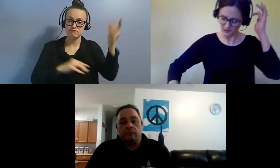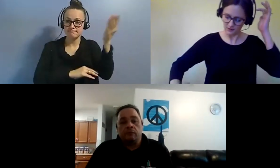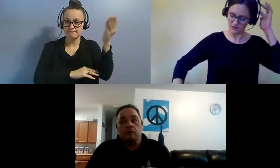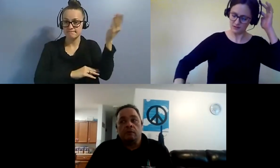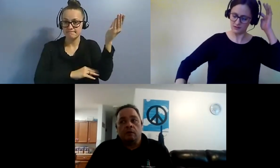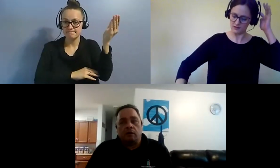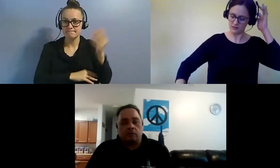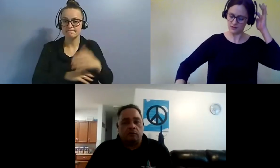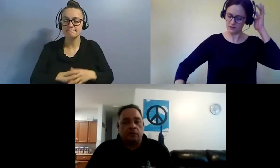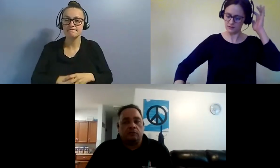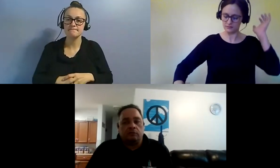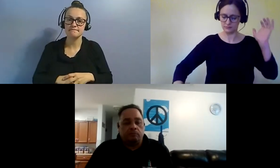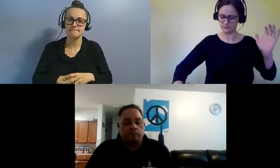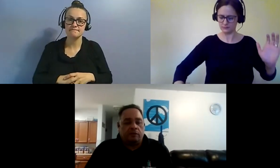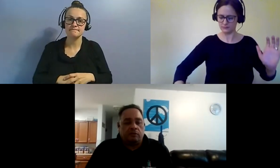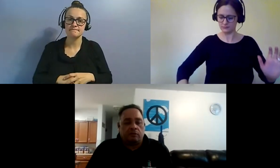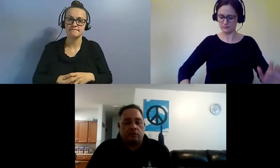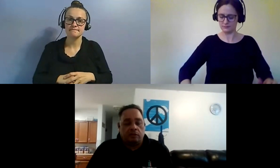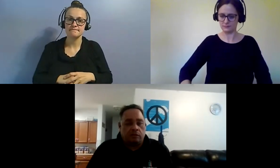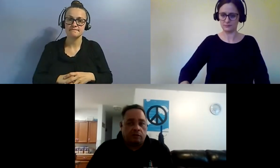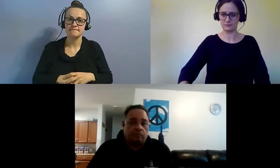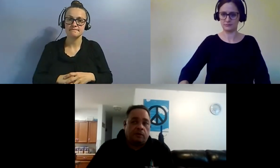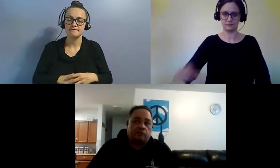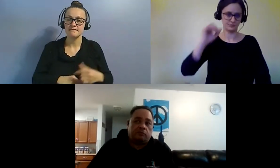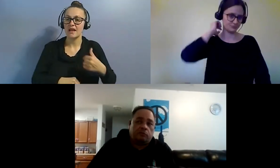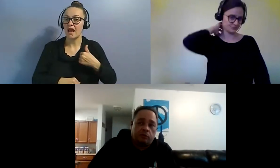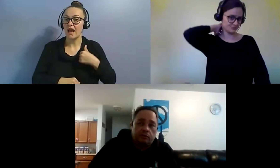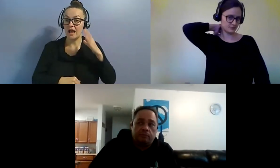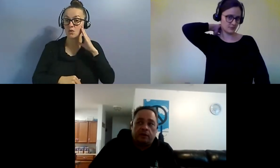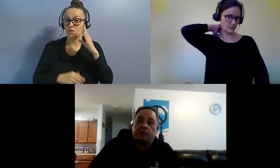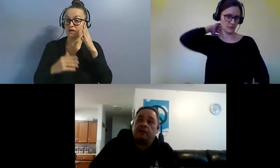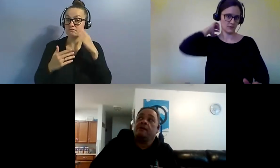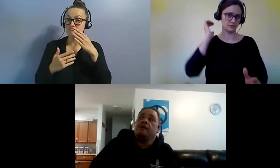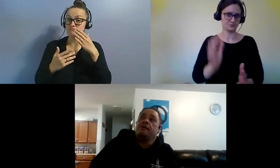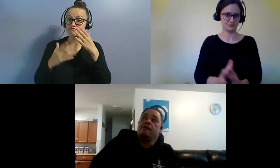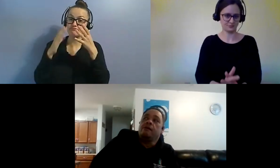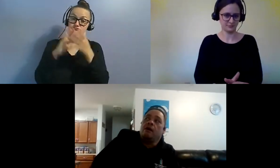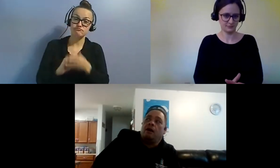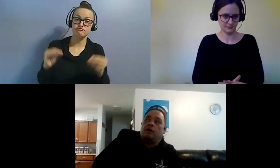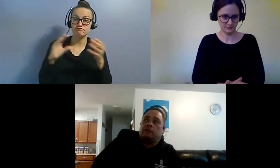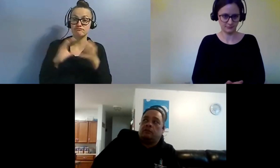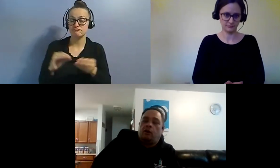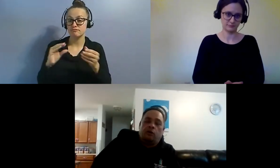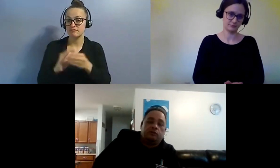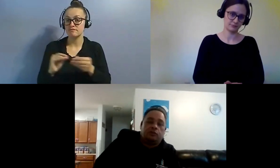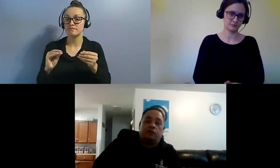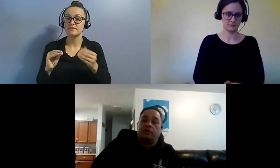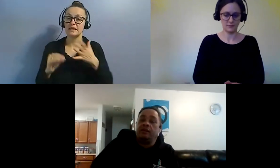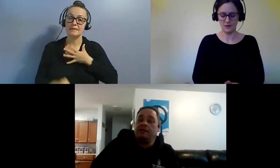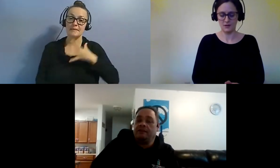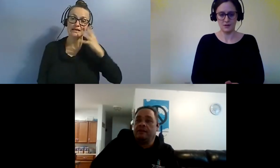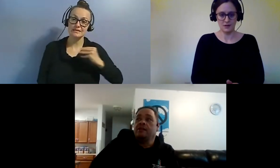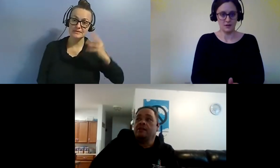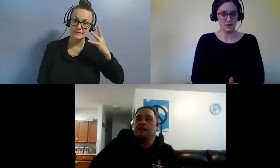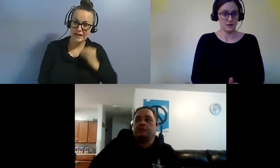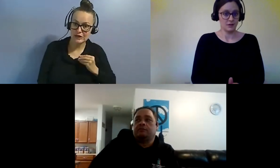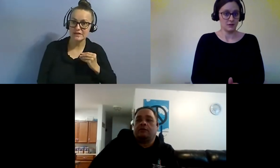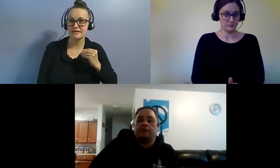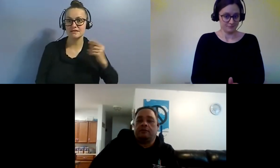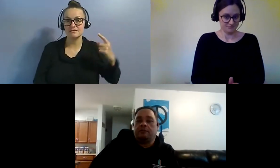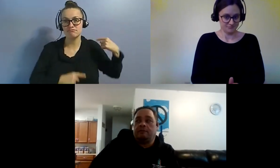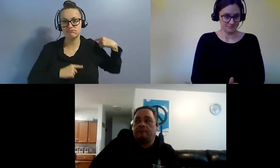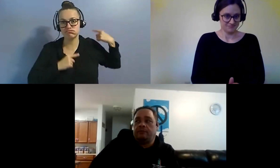I'm going to basically tell you my story, my long journey